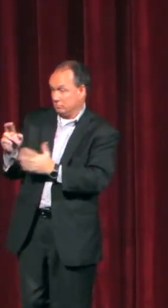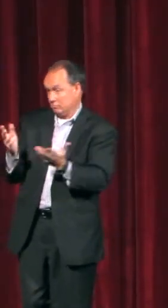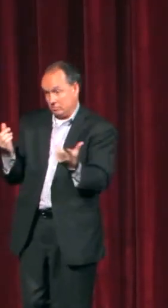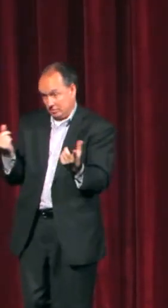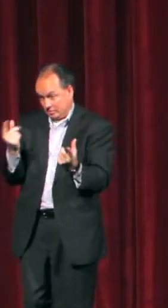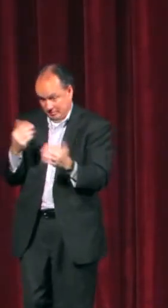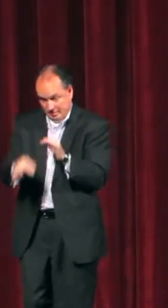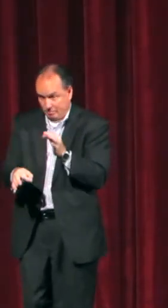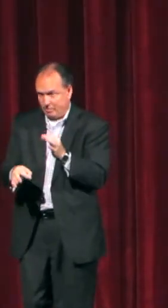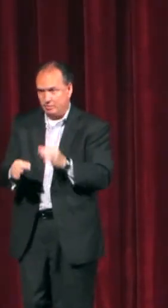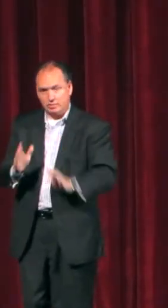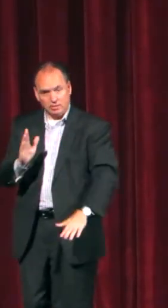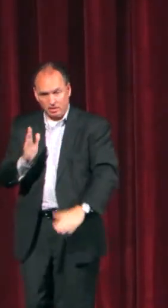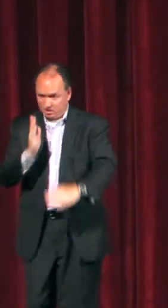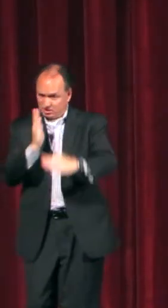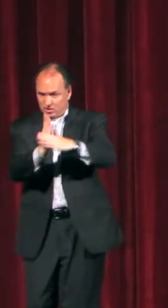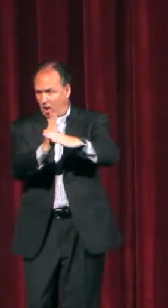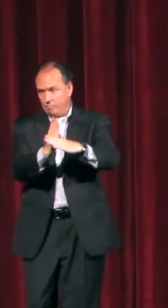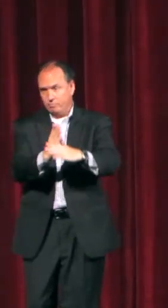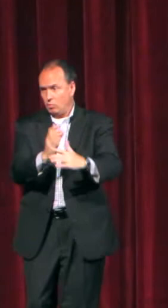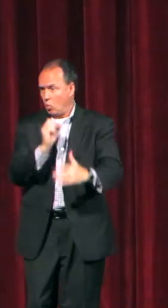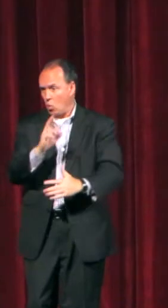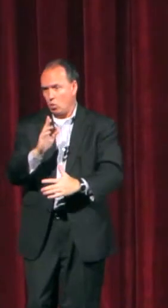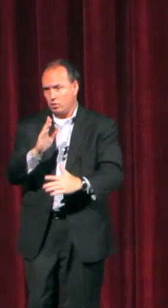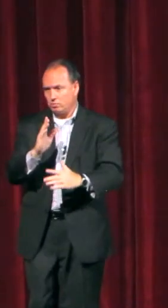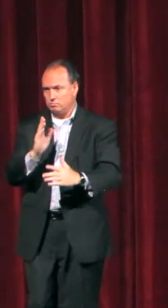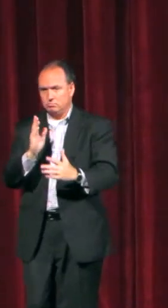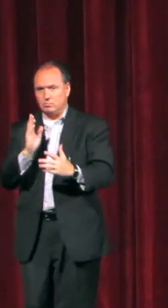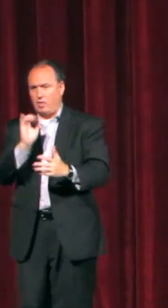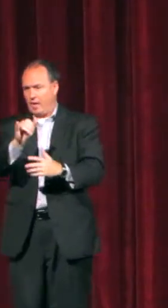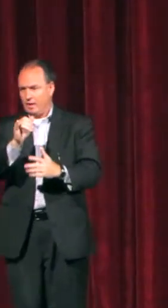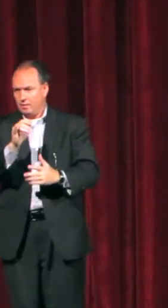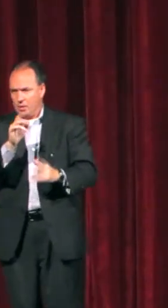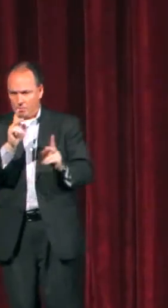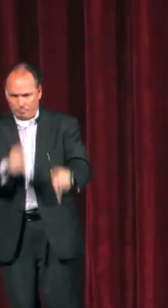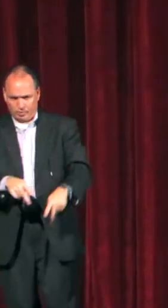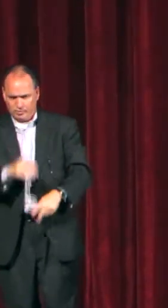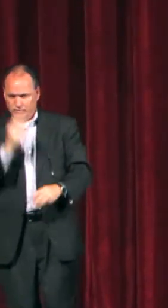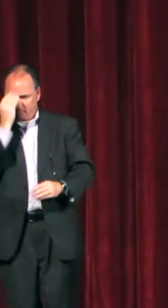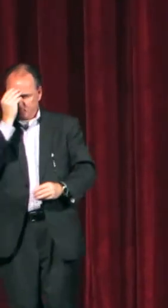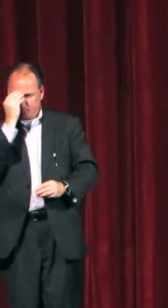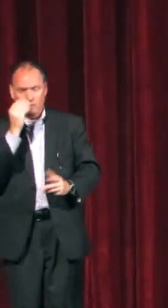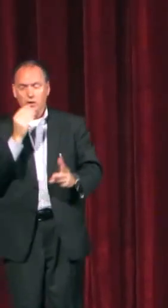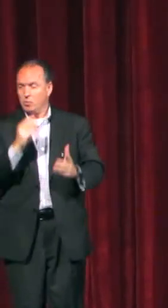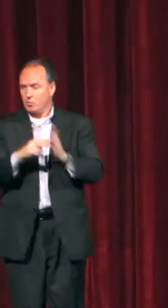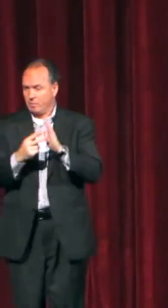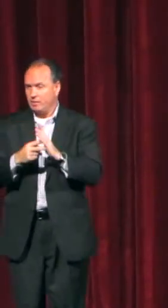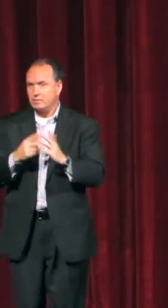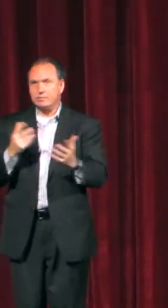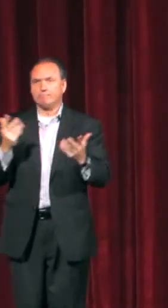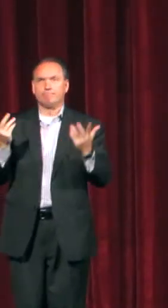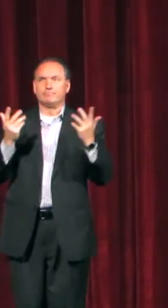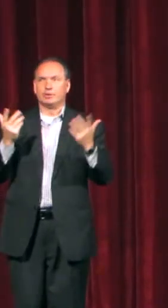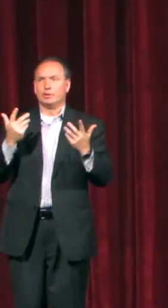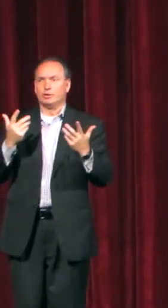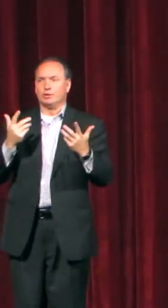simply stopping or interrupting the thought process of the person or the assailant. What I mean by that